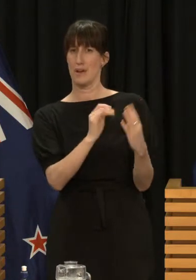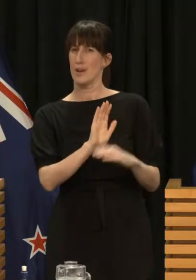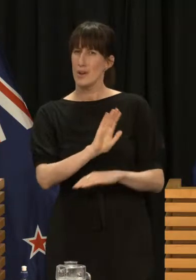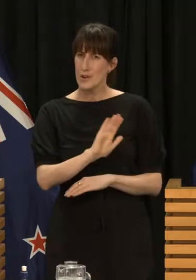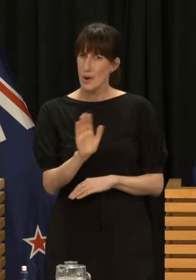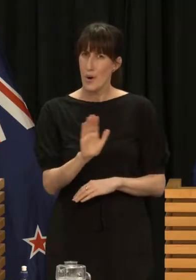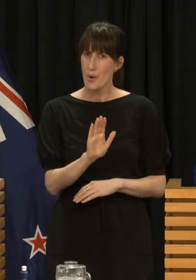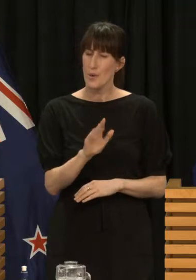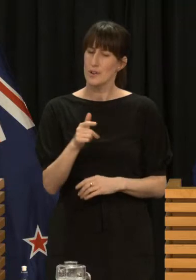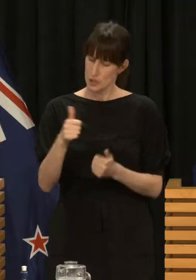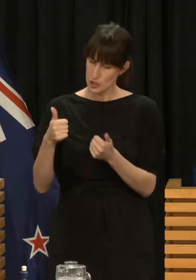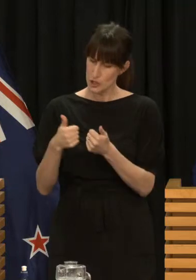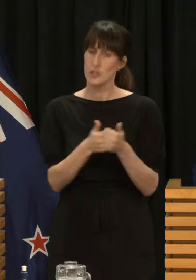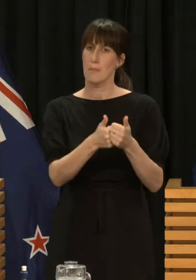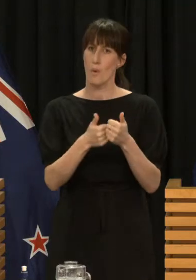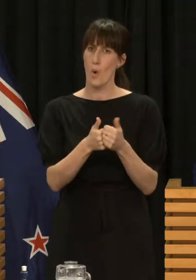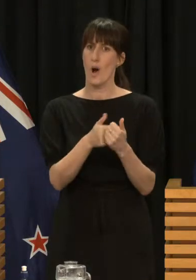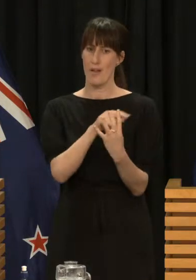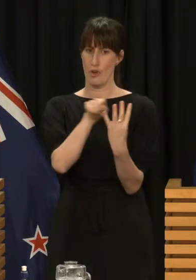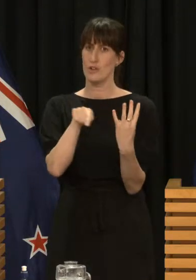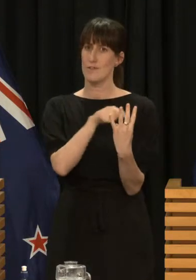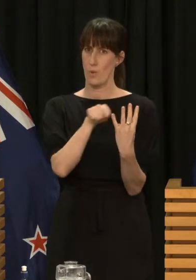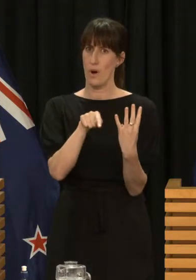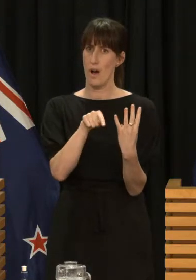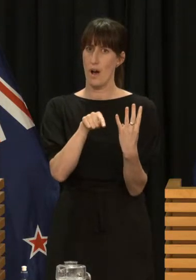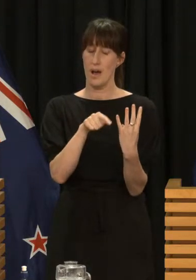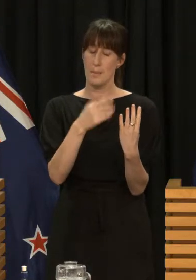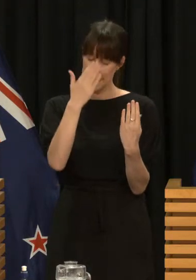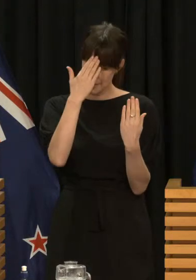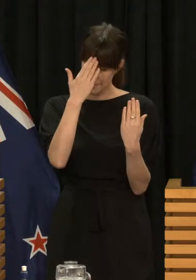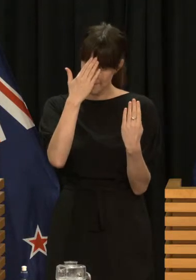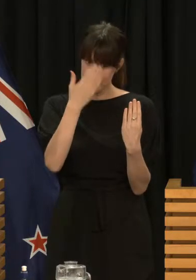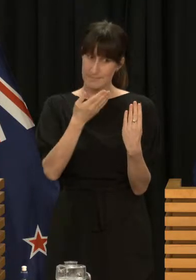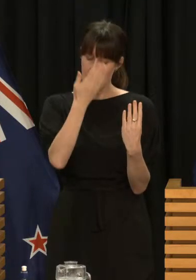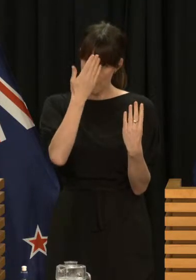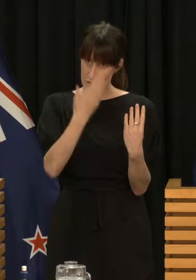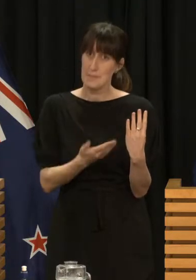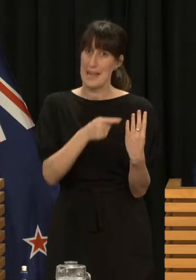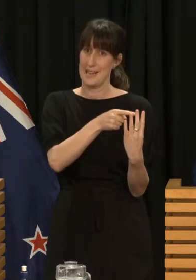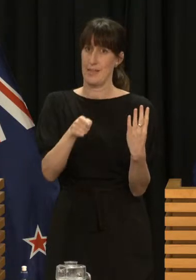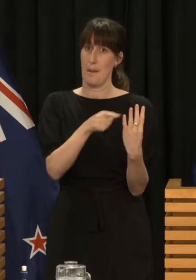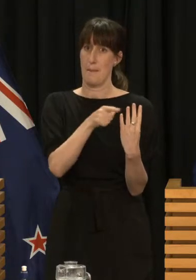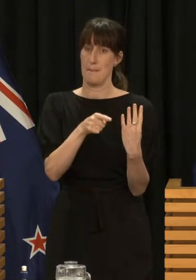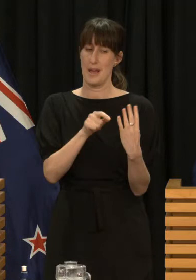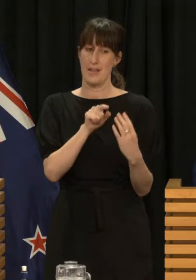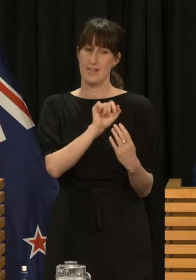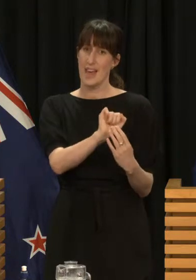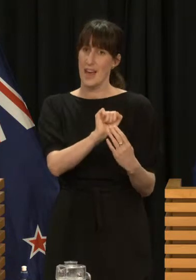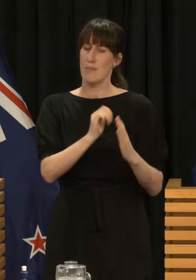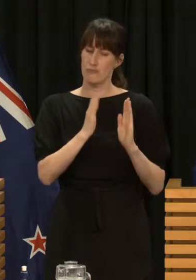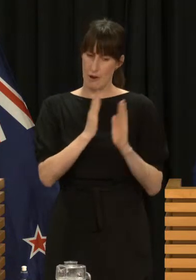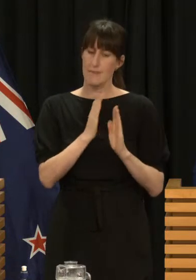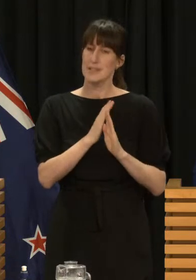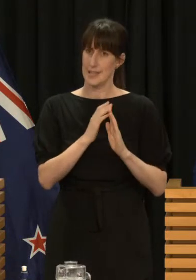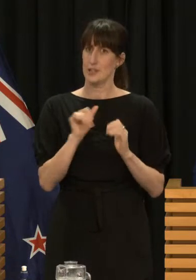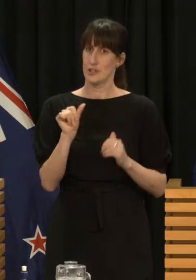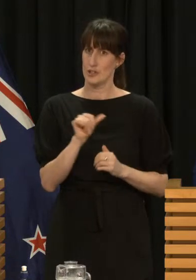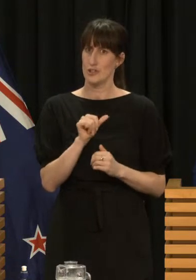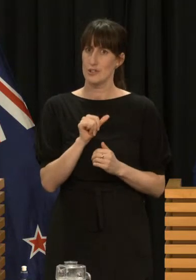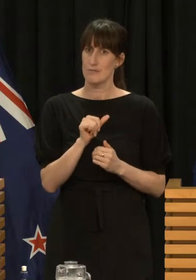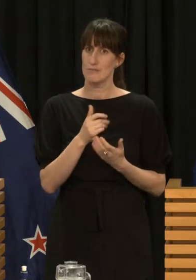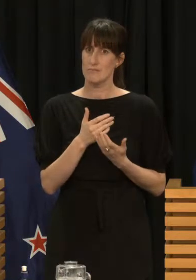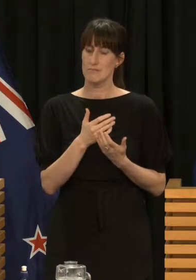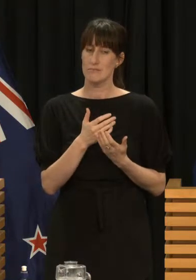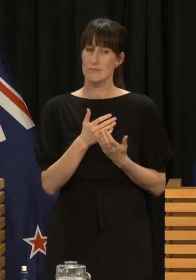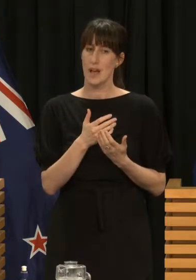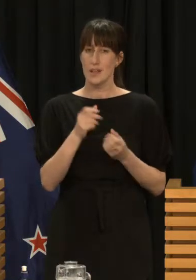our support. Please be mindful of their privacy and how they are feeling. I encourage everybody to put themselves in